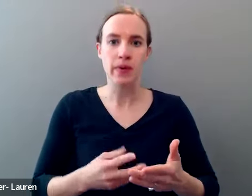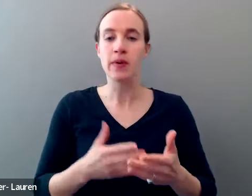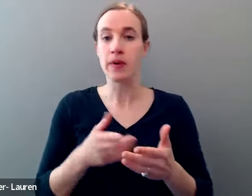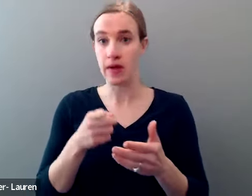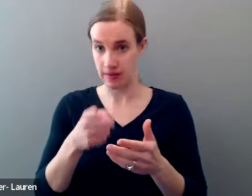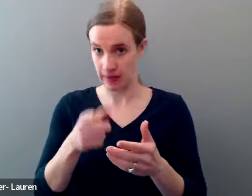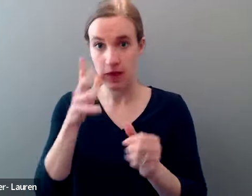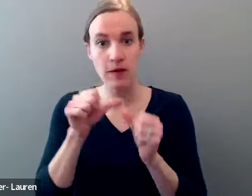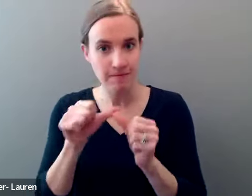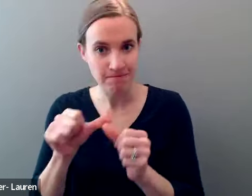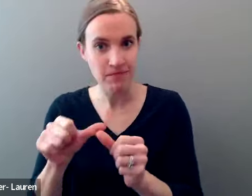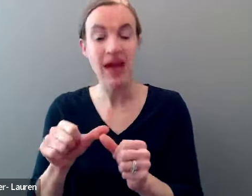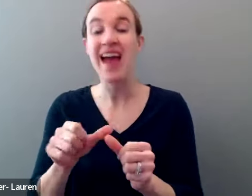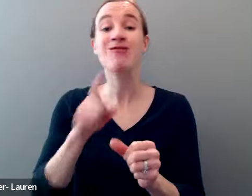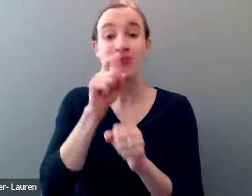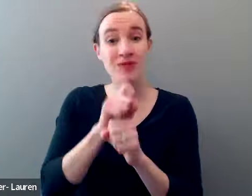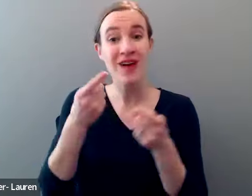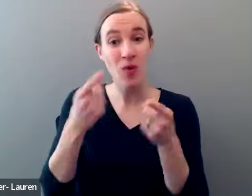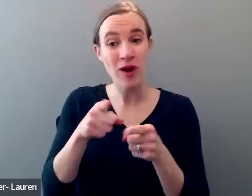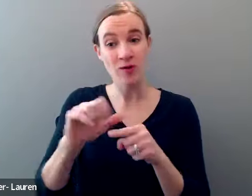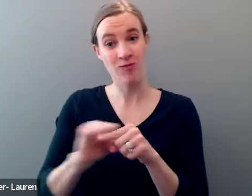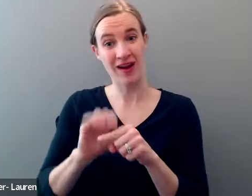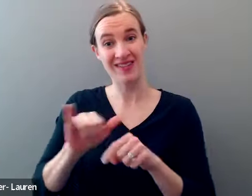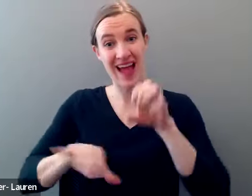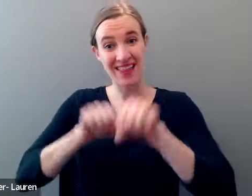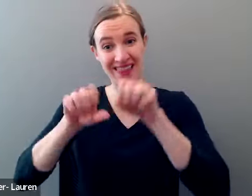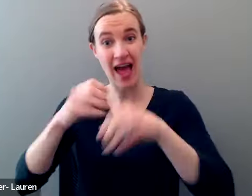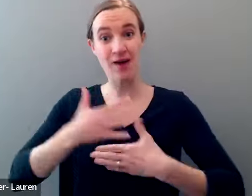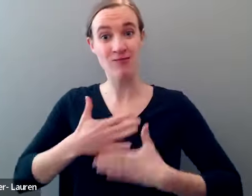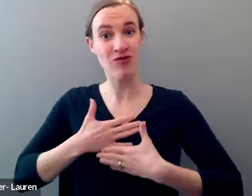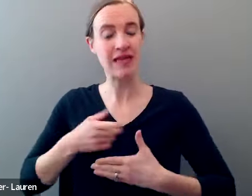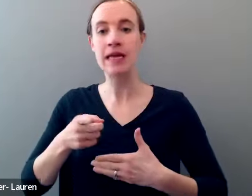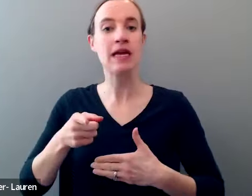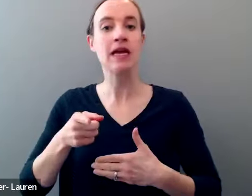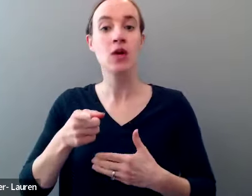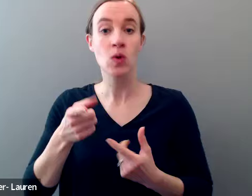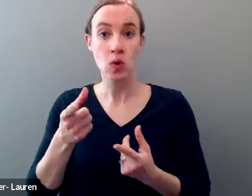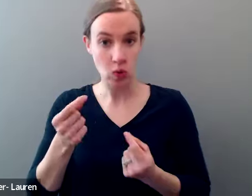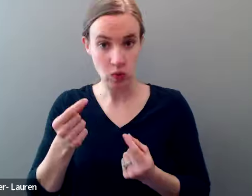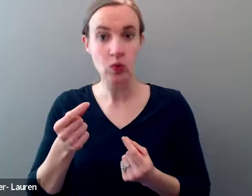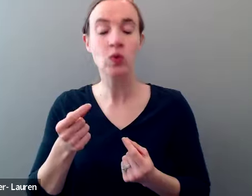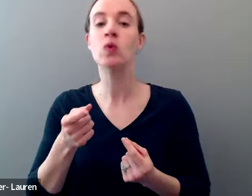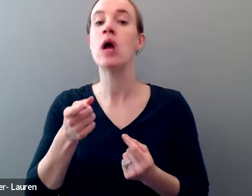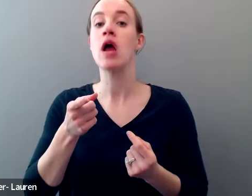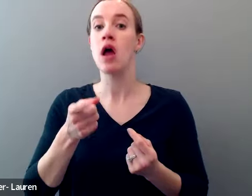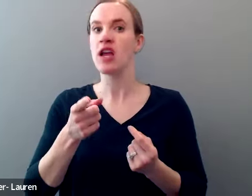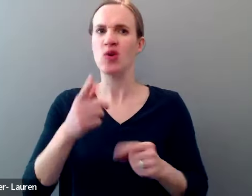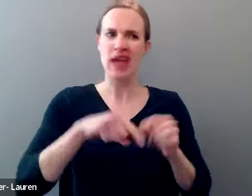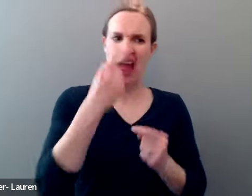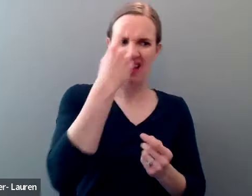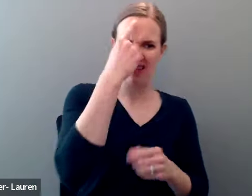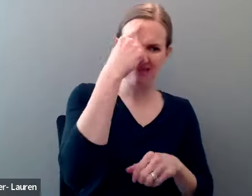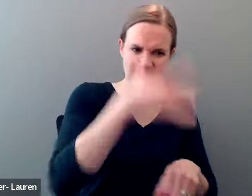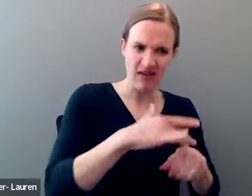found myself on 50 when you get stuck in your thoughts. And then you just gently remind yourself to start back at 1. But